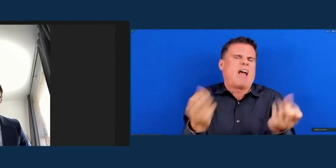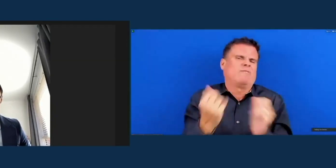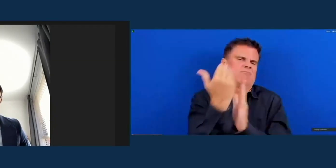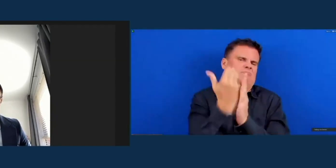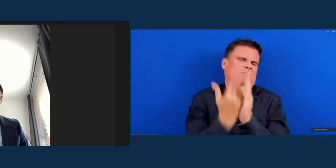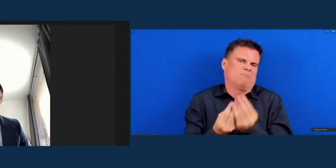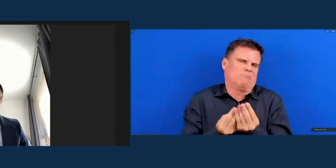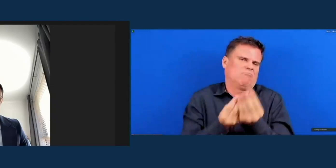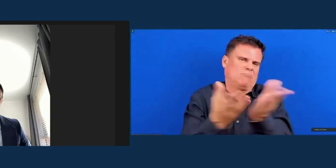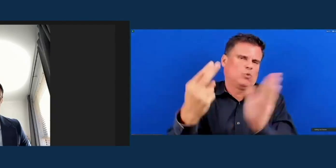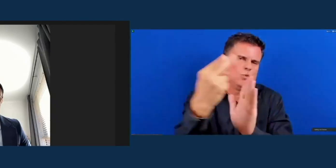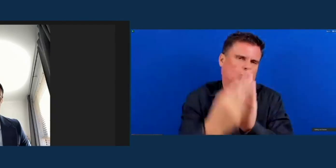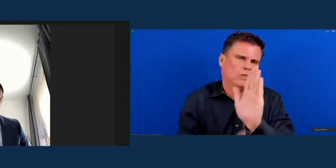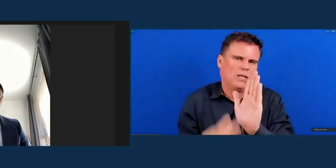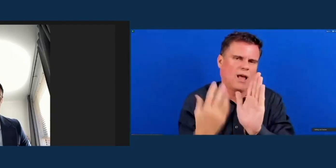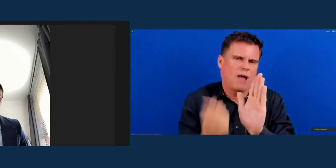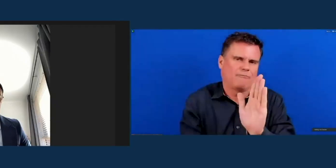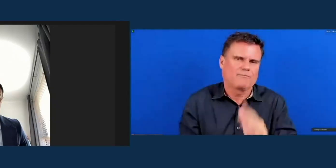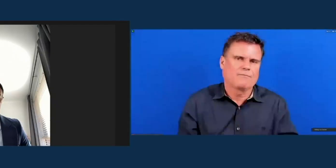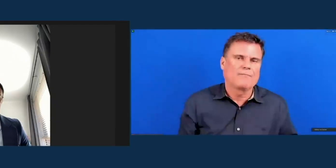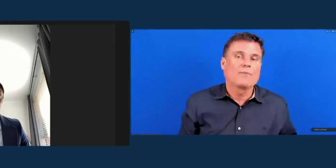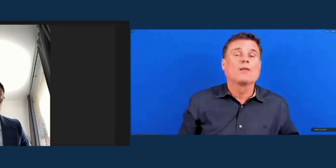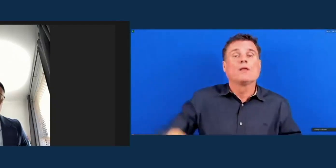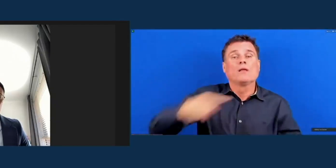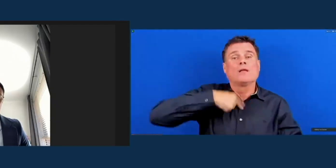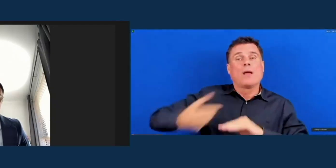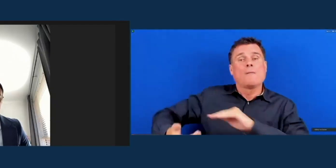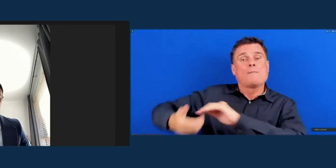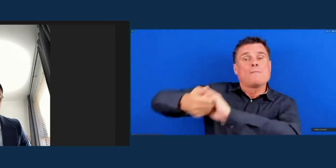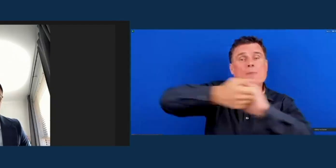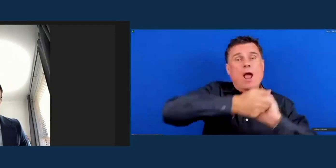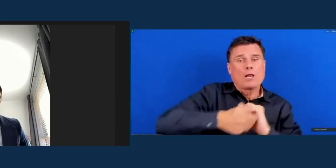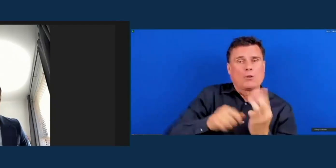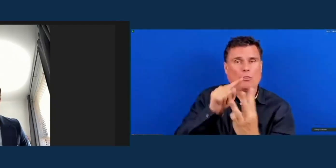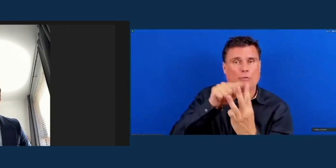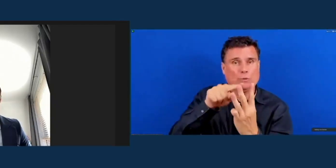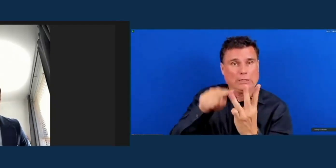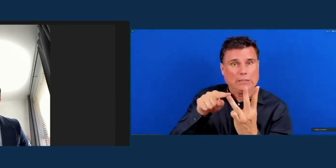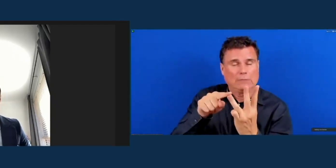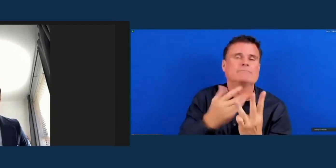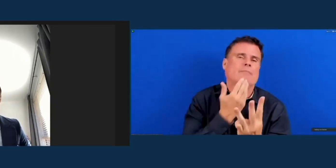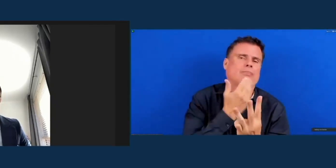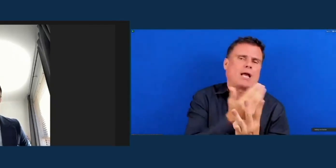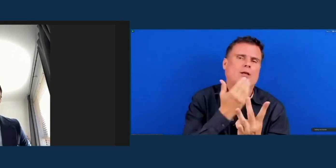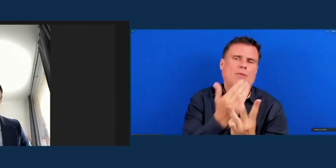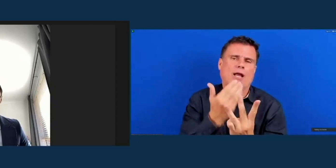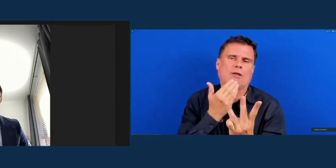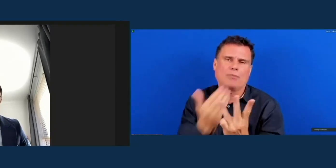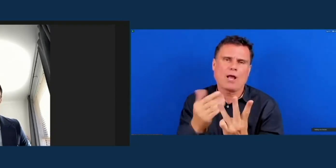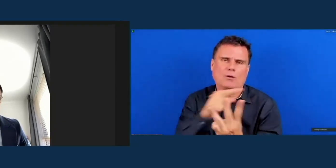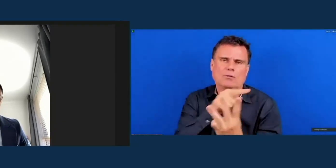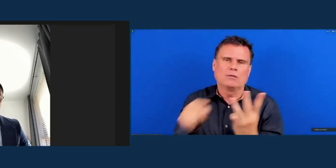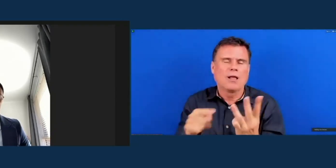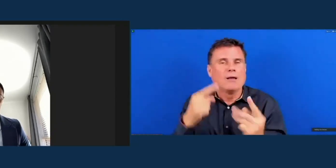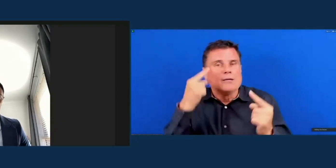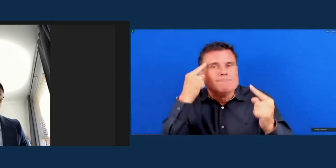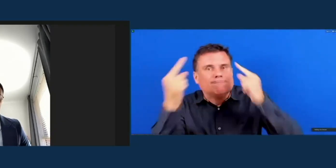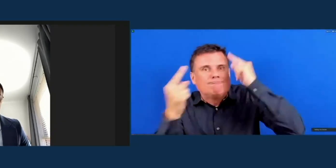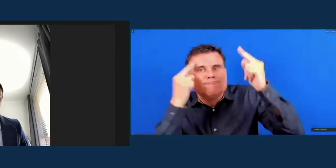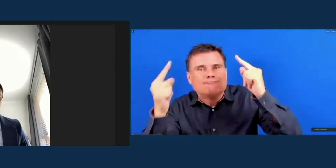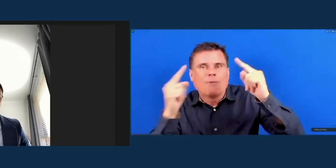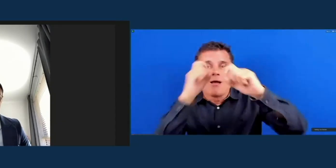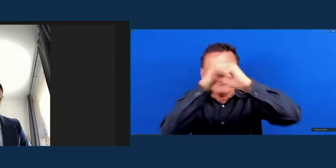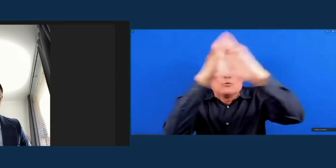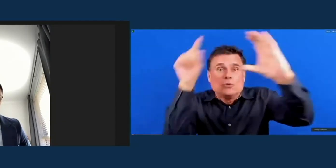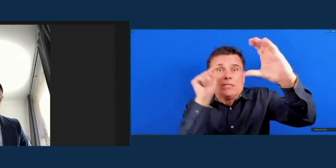to acknowledge and thank these and other innovators who've dreamed, planned, piloted, and advanced child literacy innovation